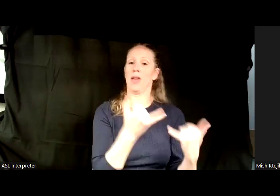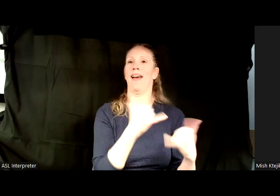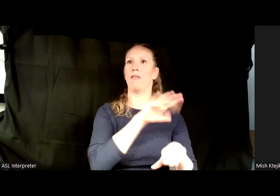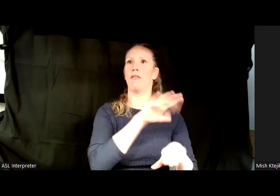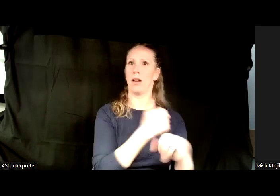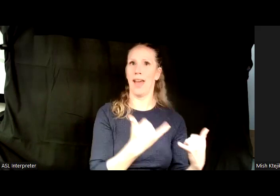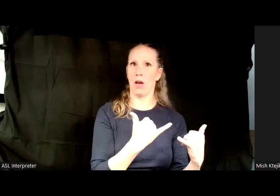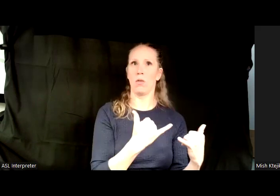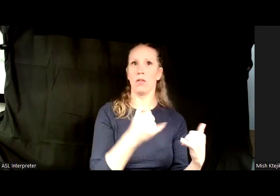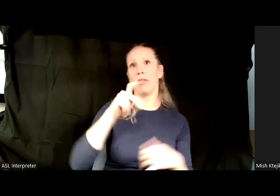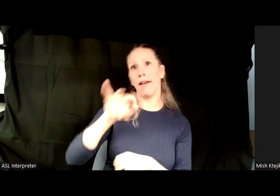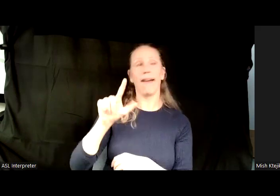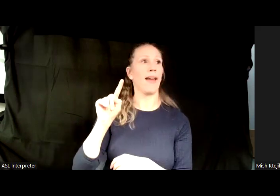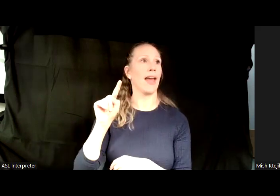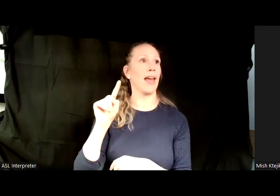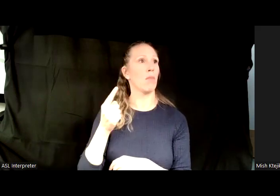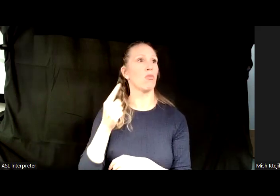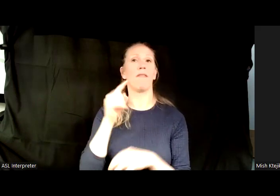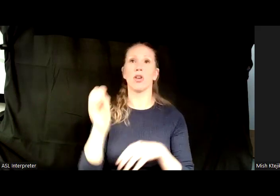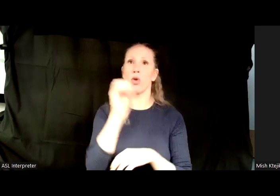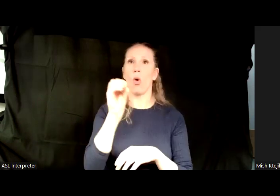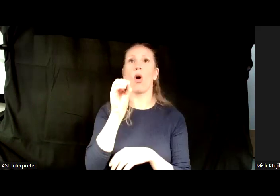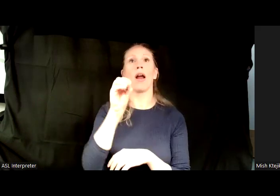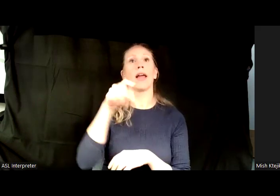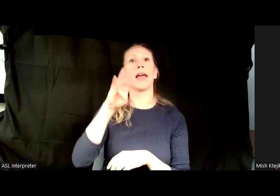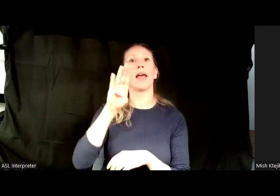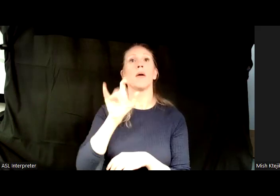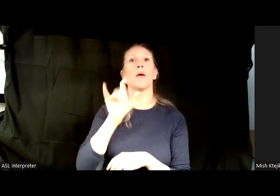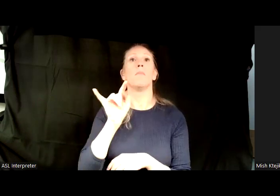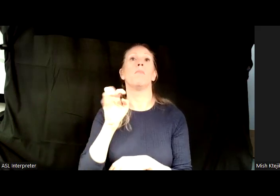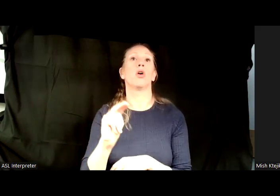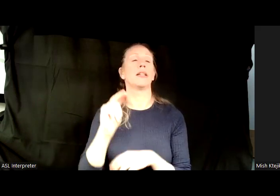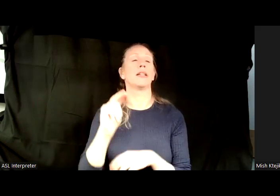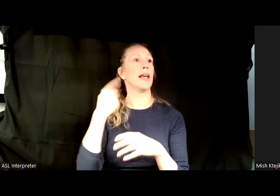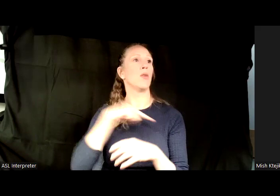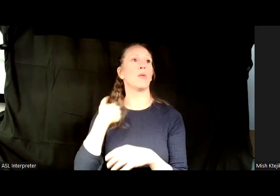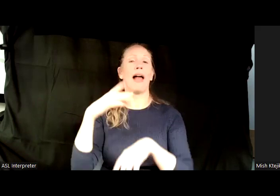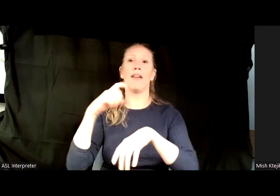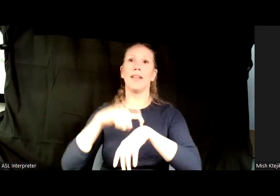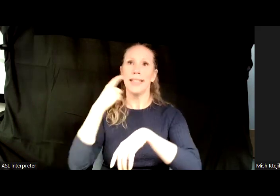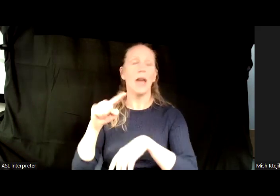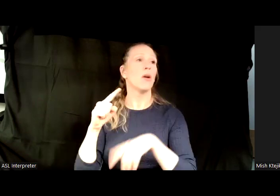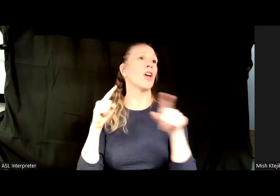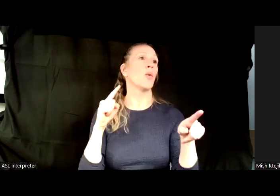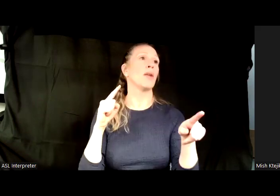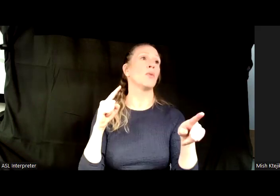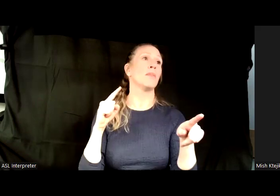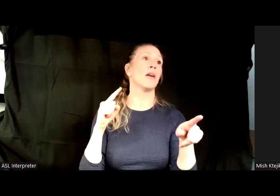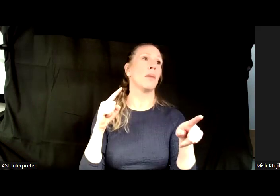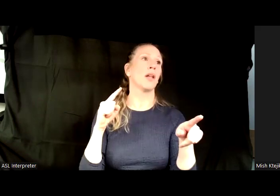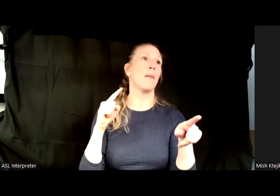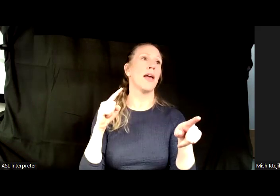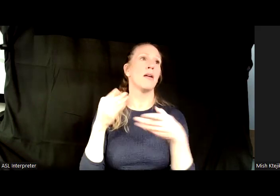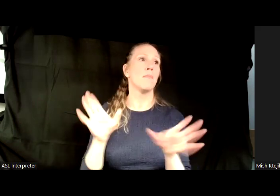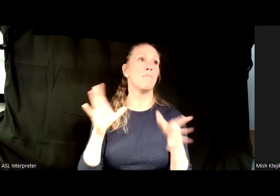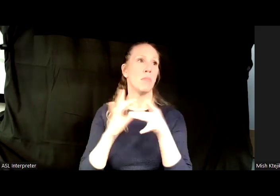the April 1st Oregon Bulletin, 28 days for public comment, the 16th, there would be a hearing. Sorry, when will